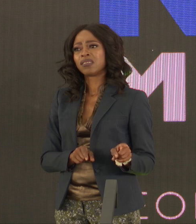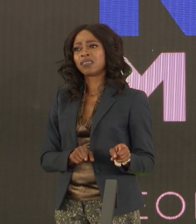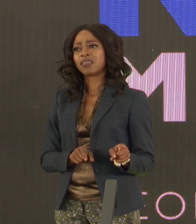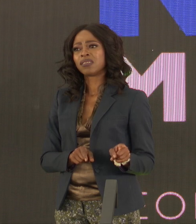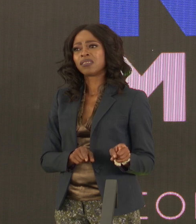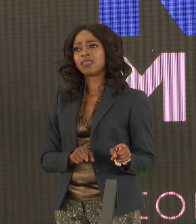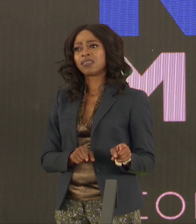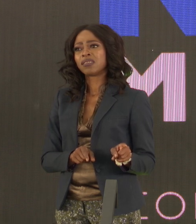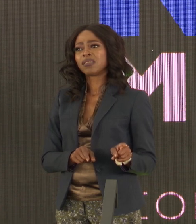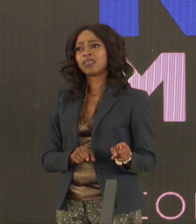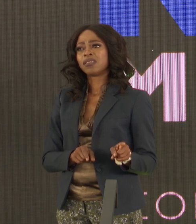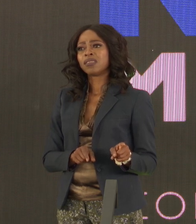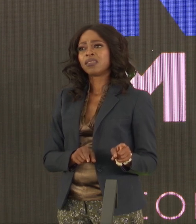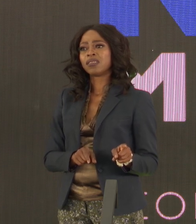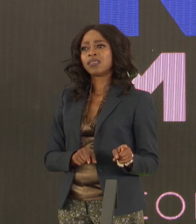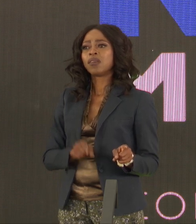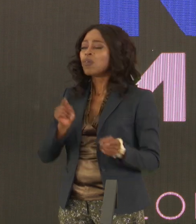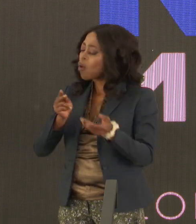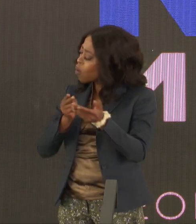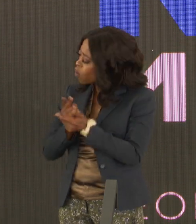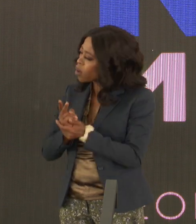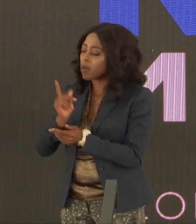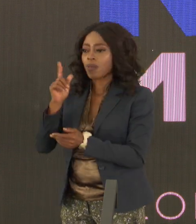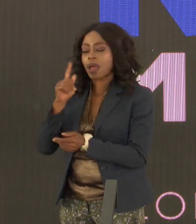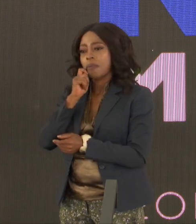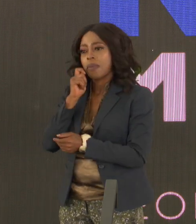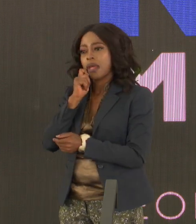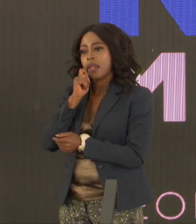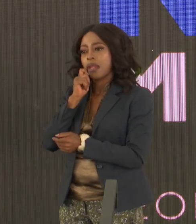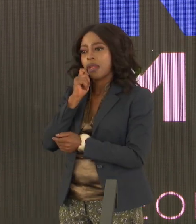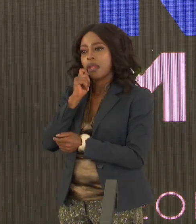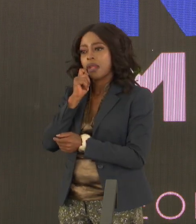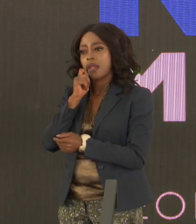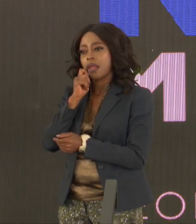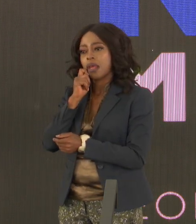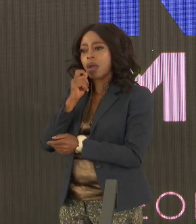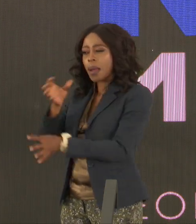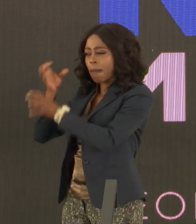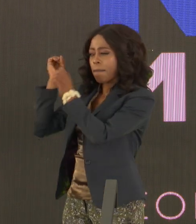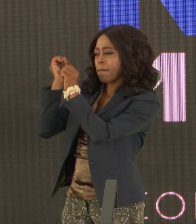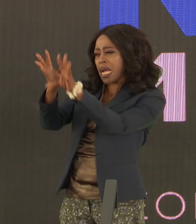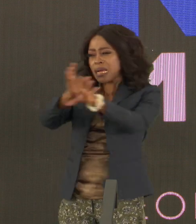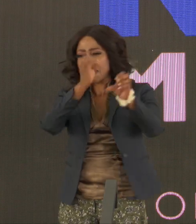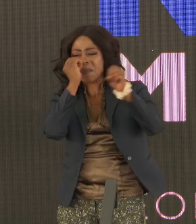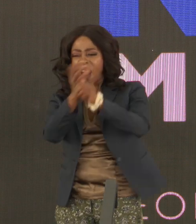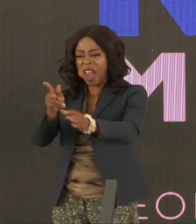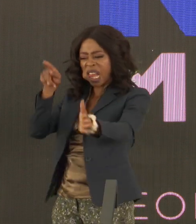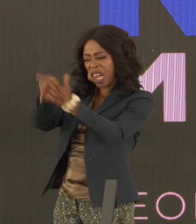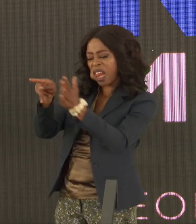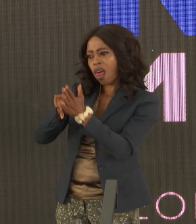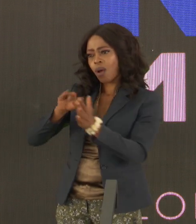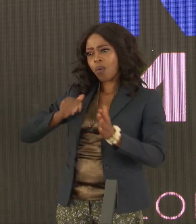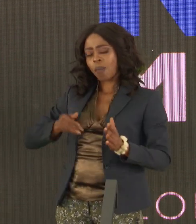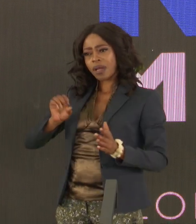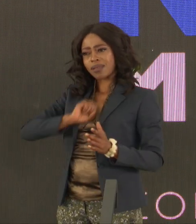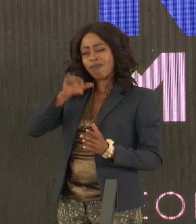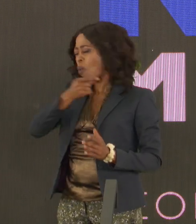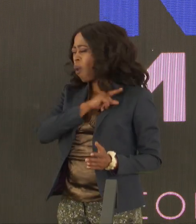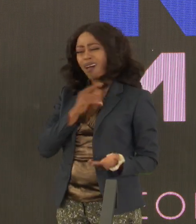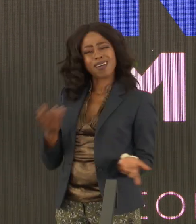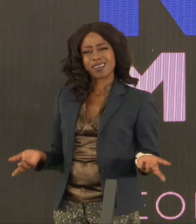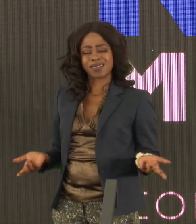We must talk honestly as men about the practice of beating and killing women in South Africa.